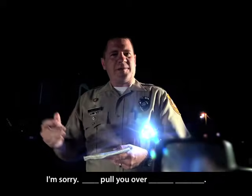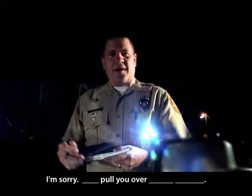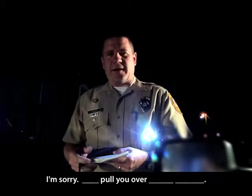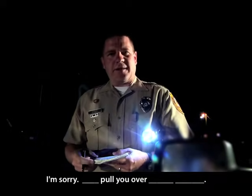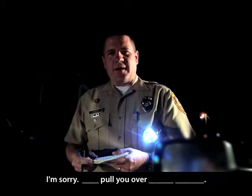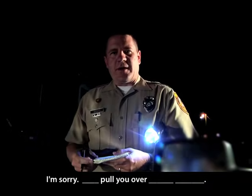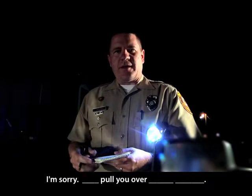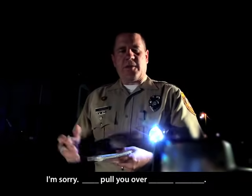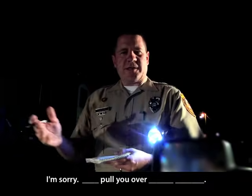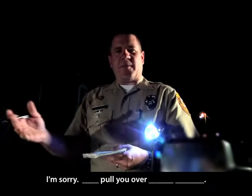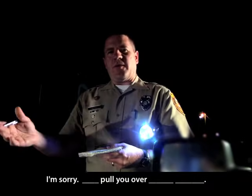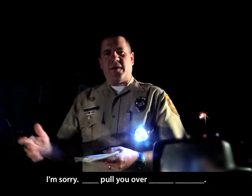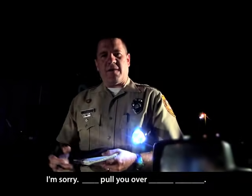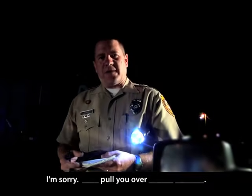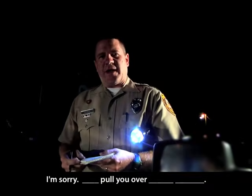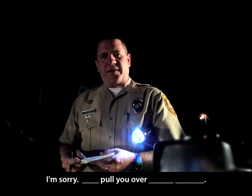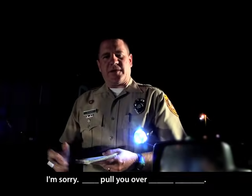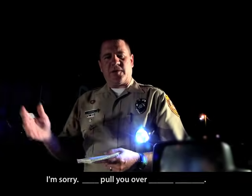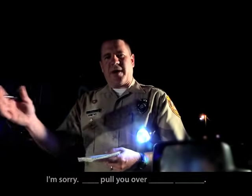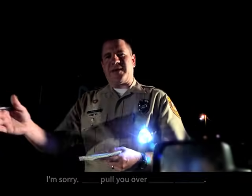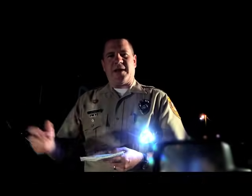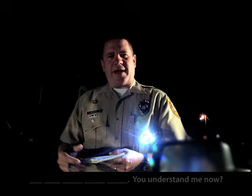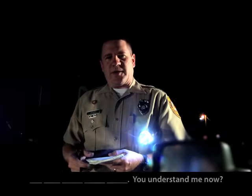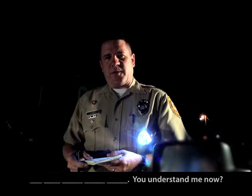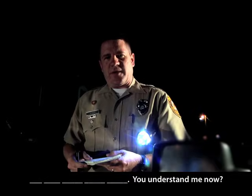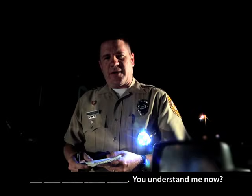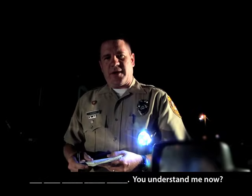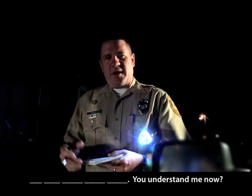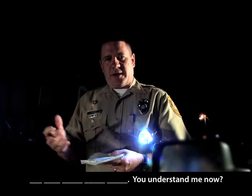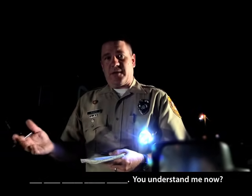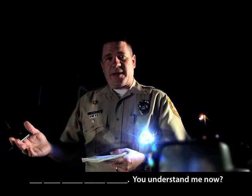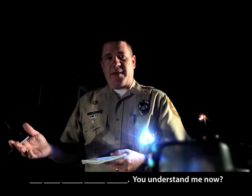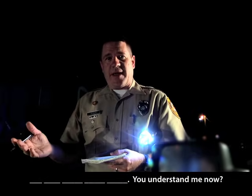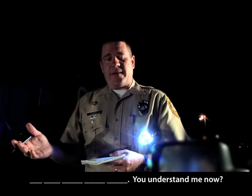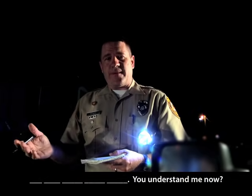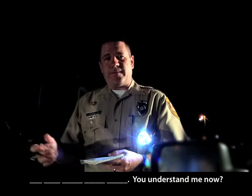sorry. The reason I pulled you over that is because the right tail light is broken. You understand me now?